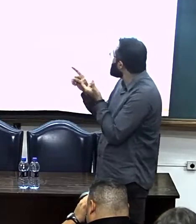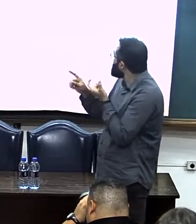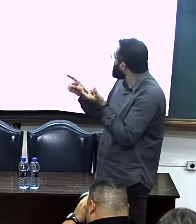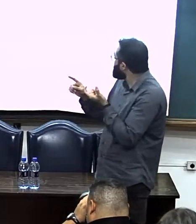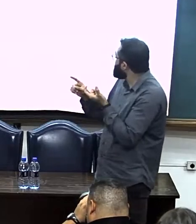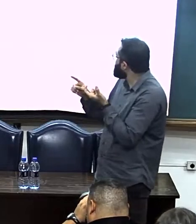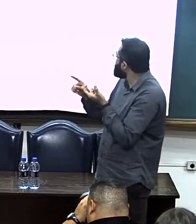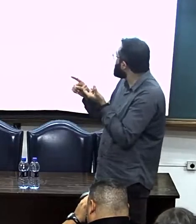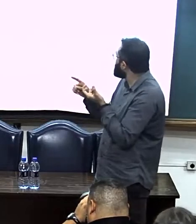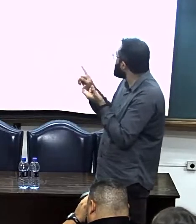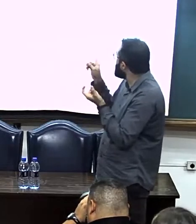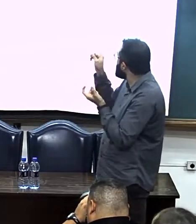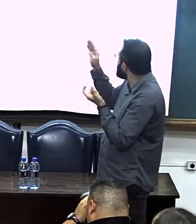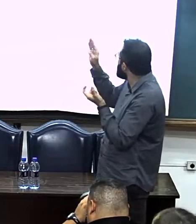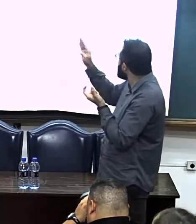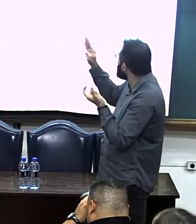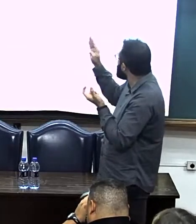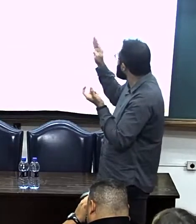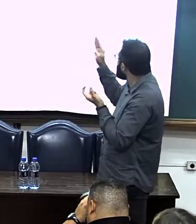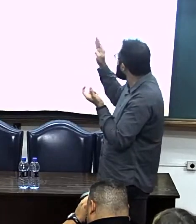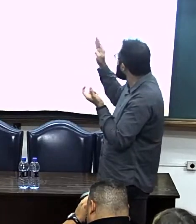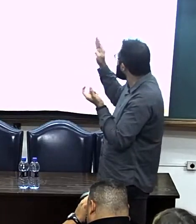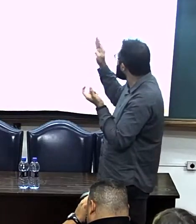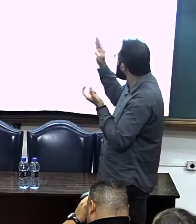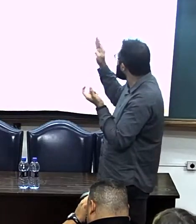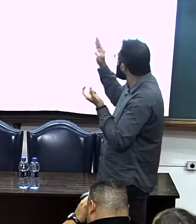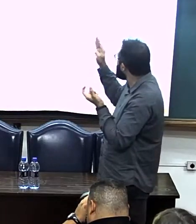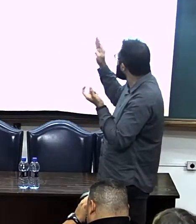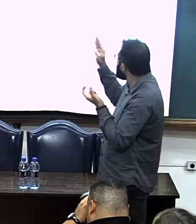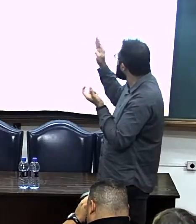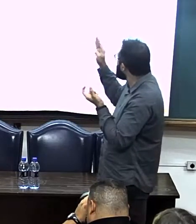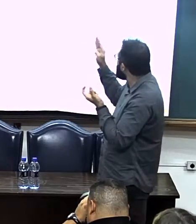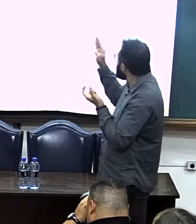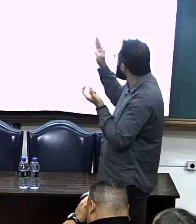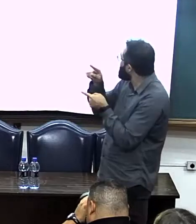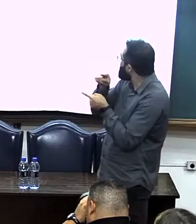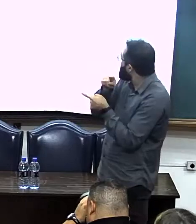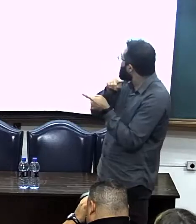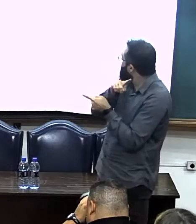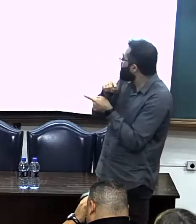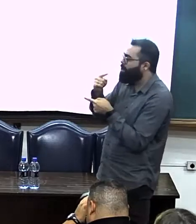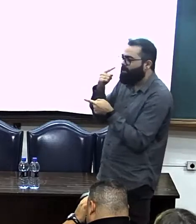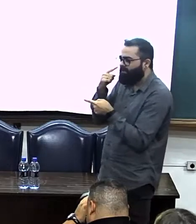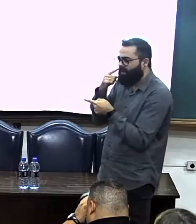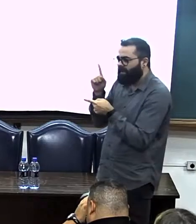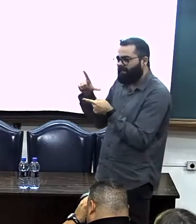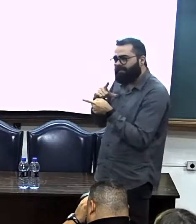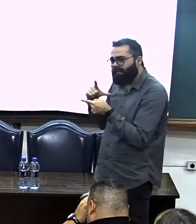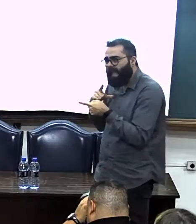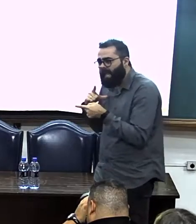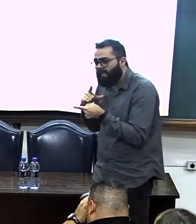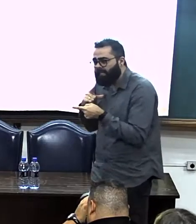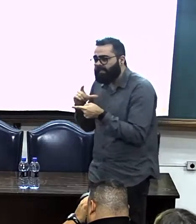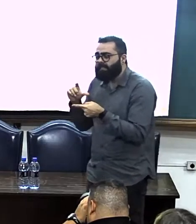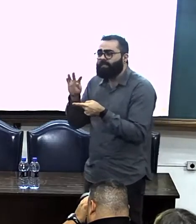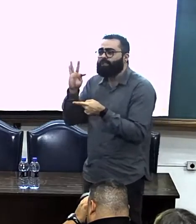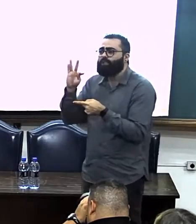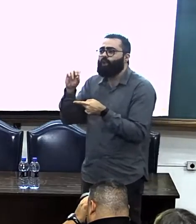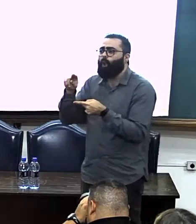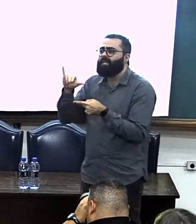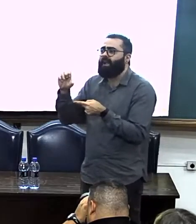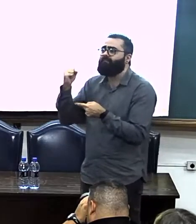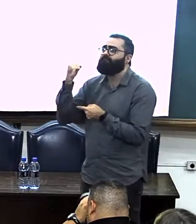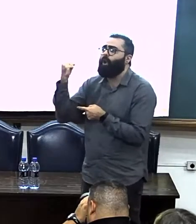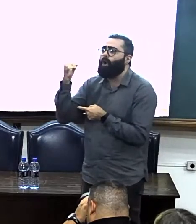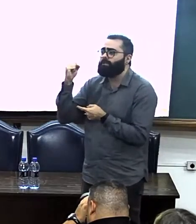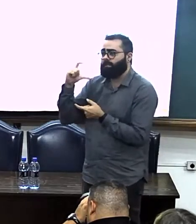the phrase, high gets a stress, and the nuclear stress is on the final one for the utterance stress on sky. And